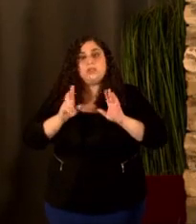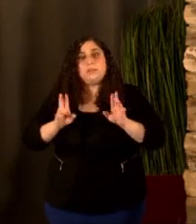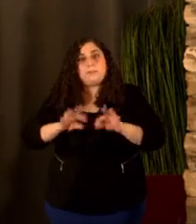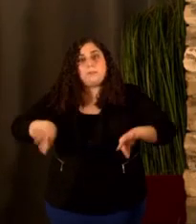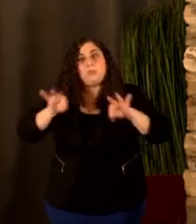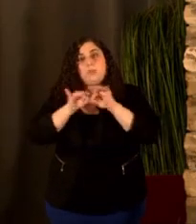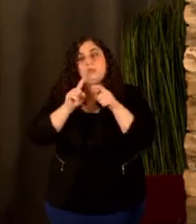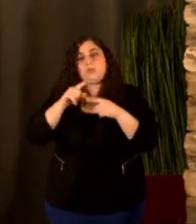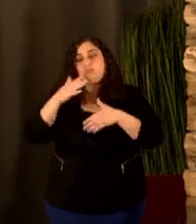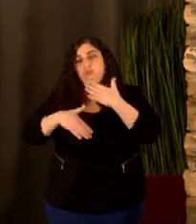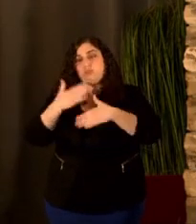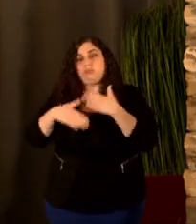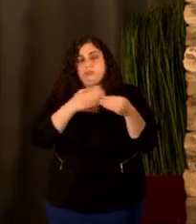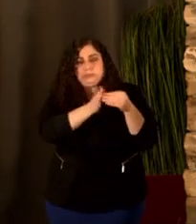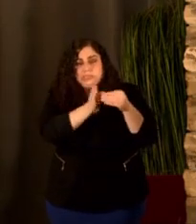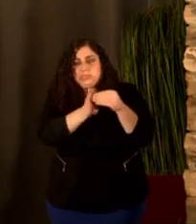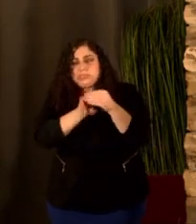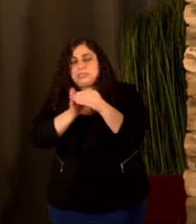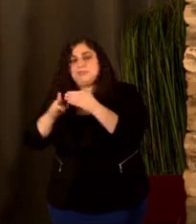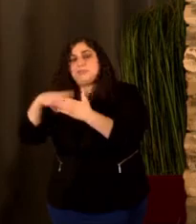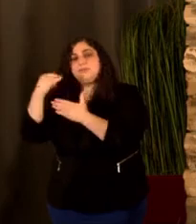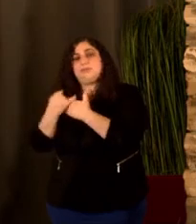done. That was a remarkable